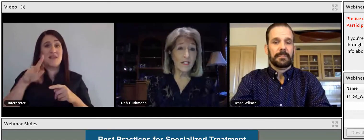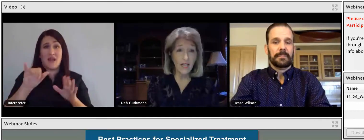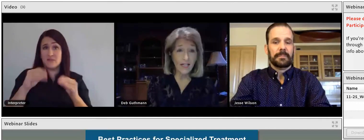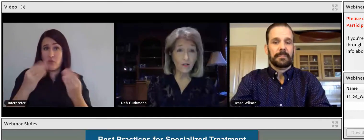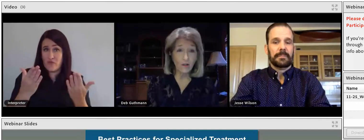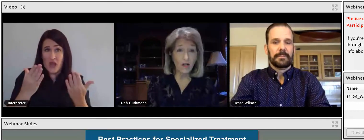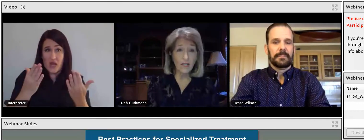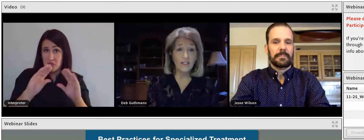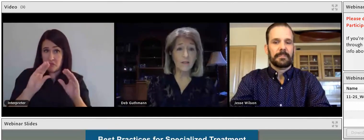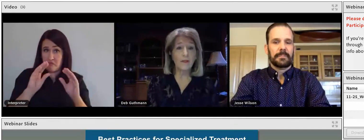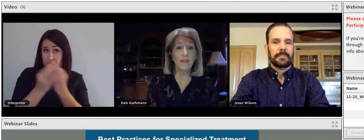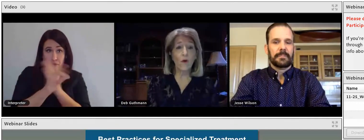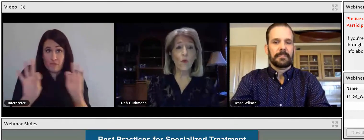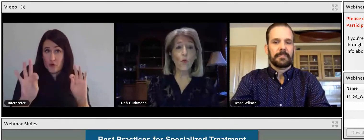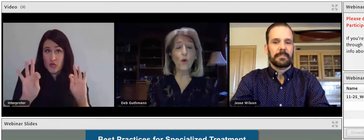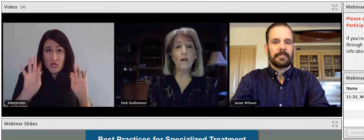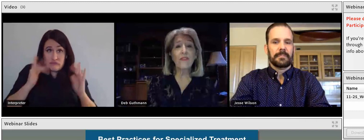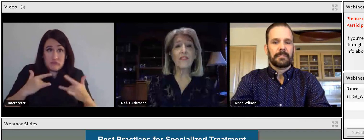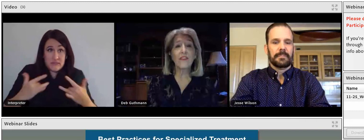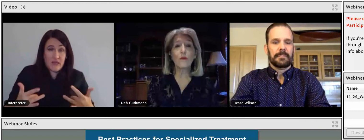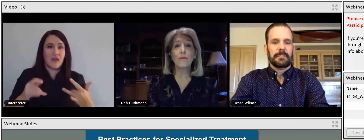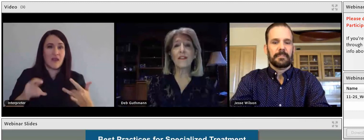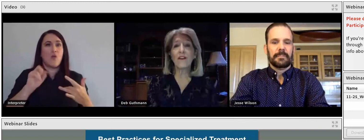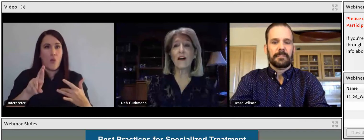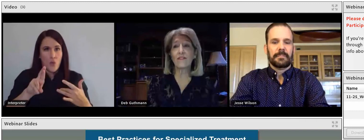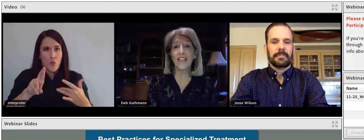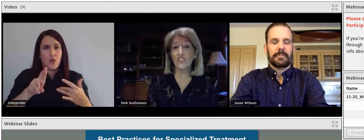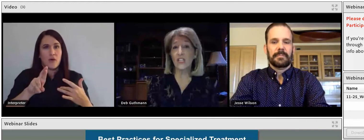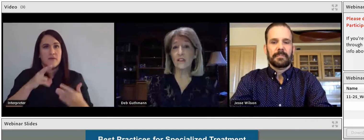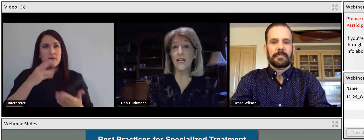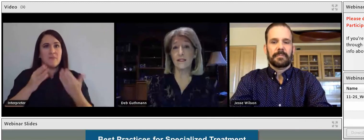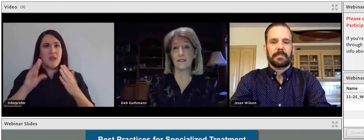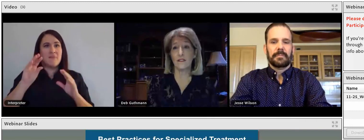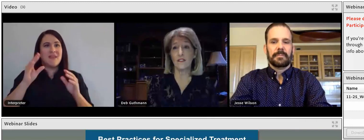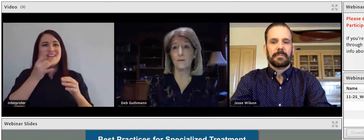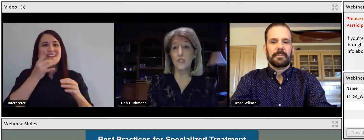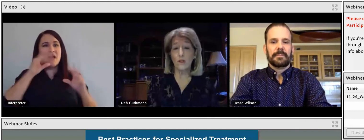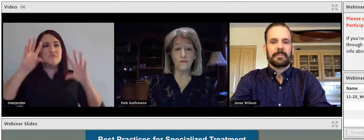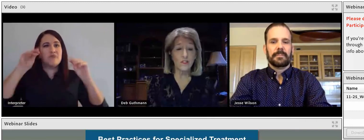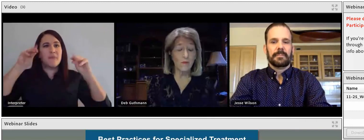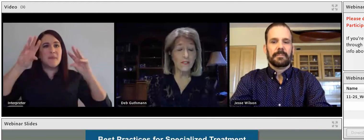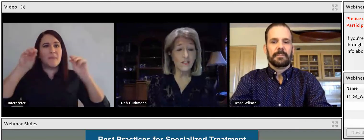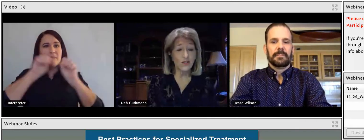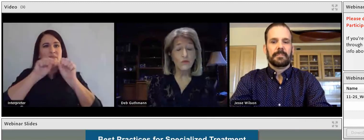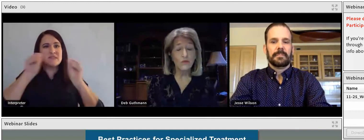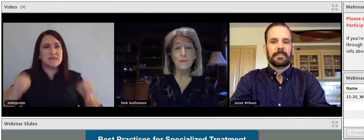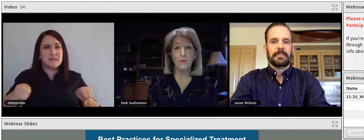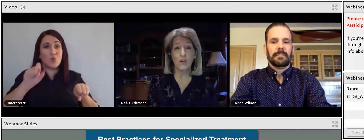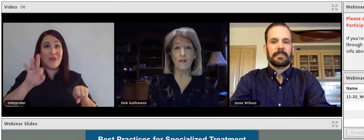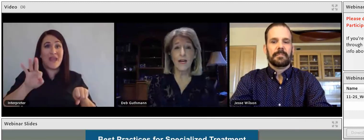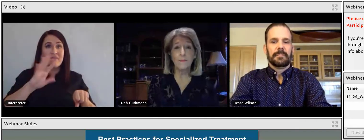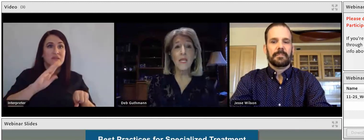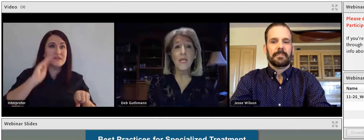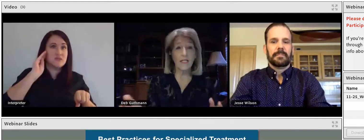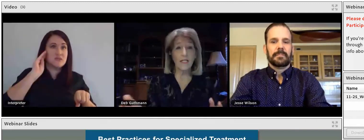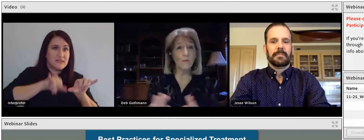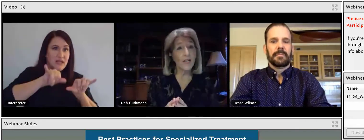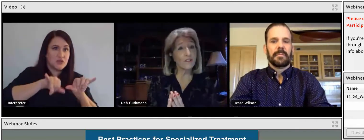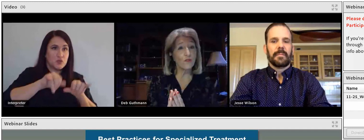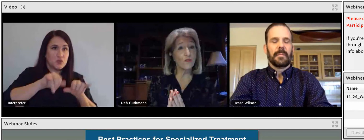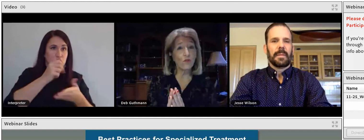are provided at no cost typically, or that there would be a flashing light system. So if it's a residential treatment